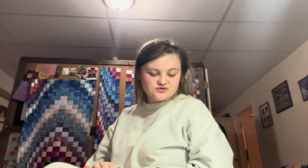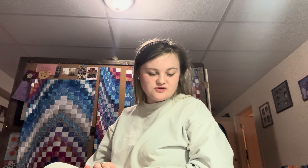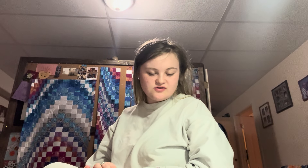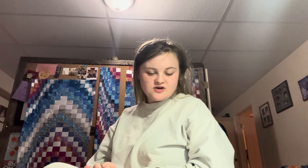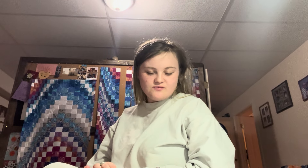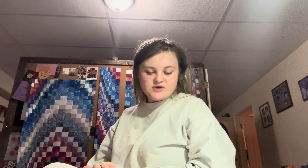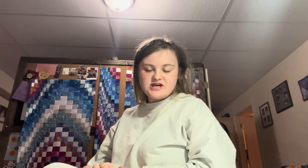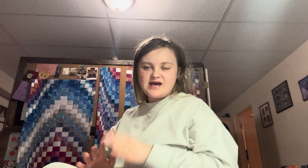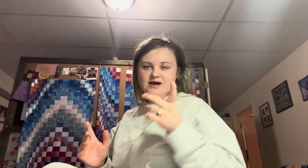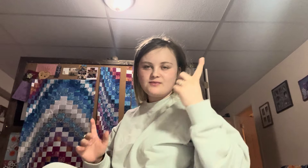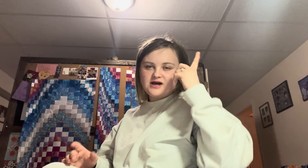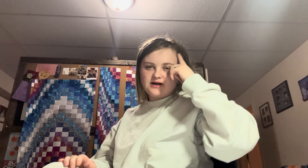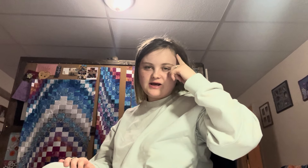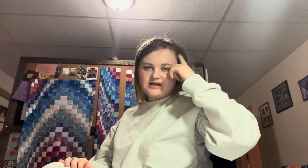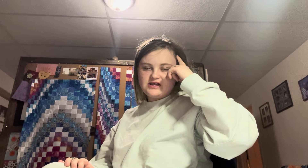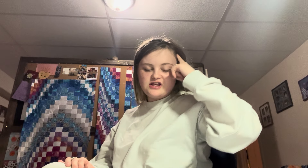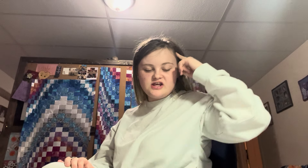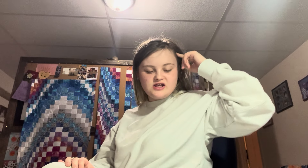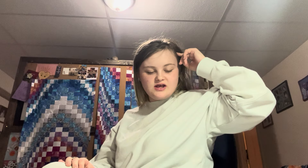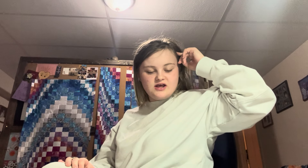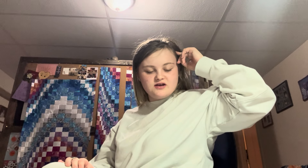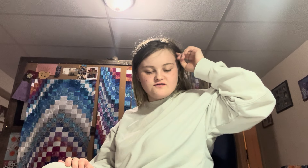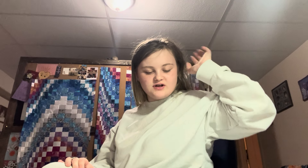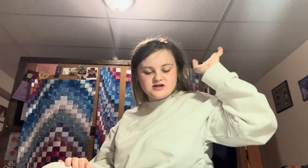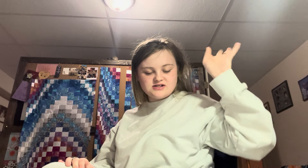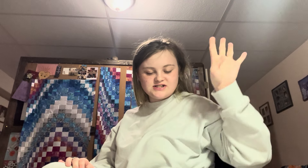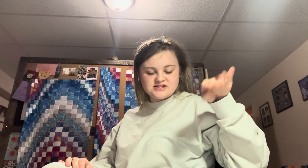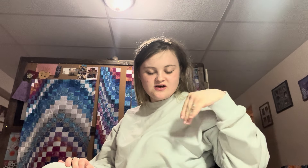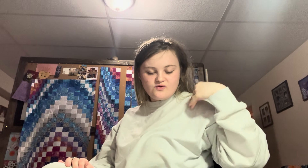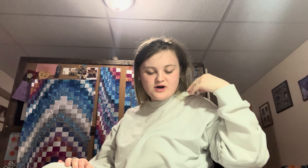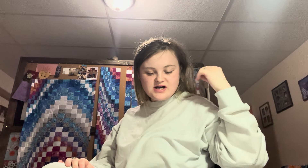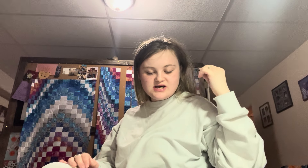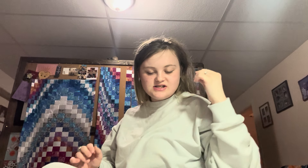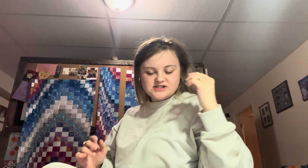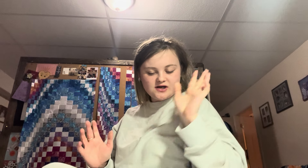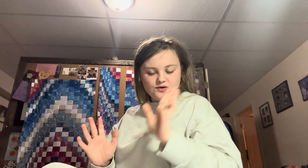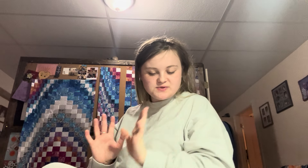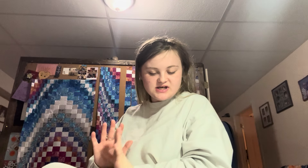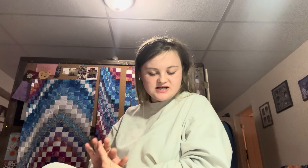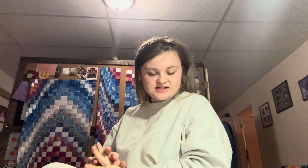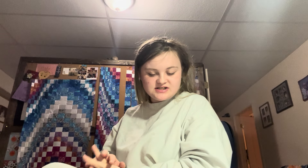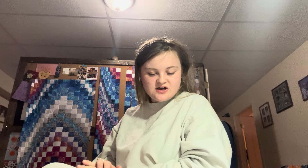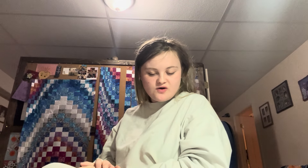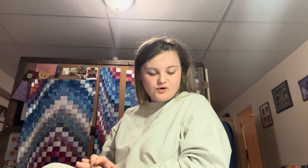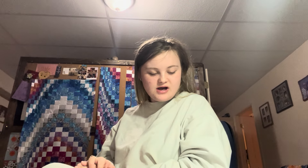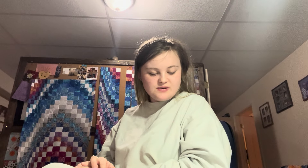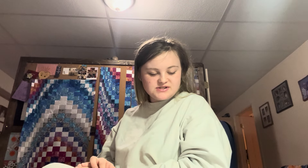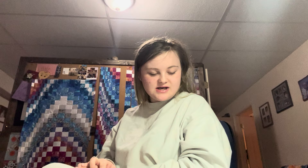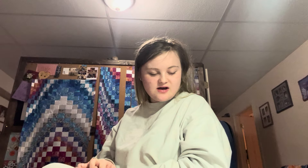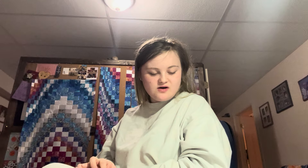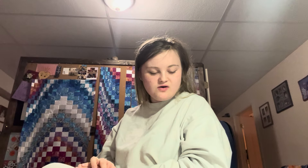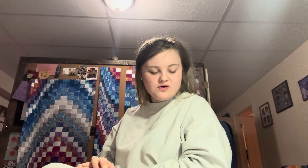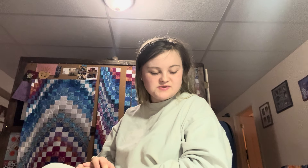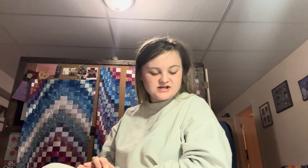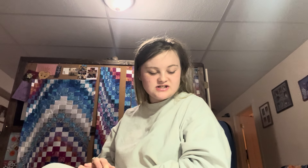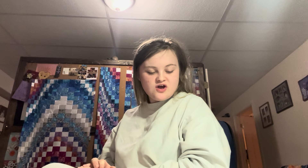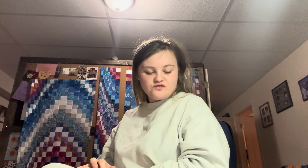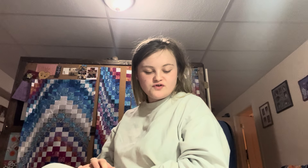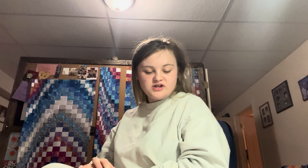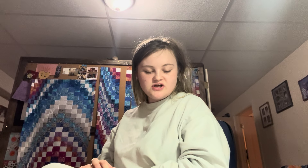with me and my naiveness. Why so obsessed? Why I'm so obsessed? For years